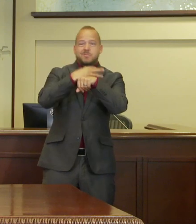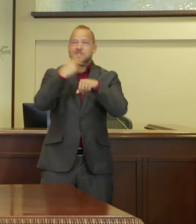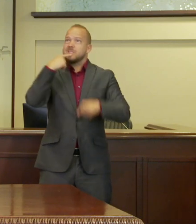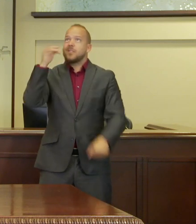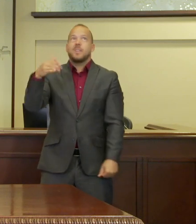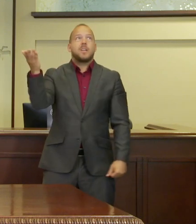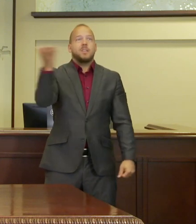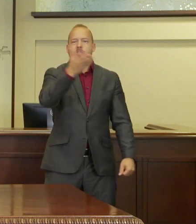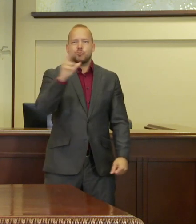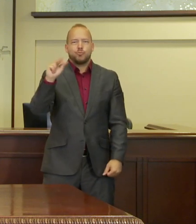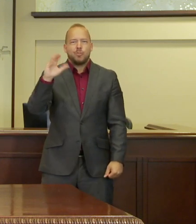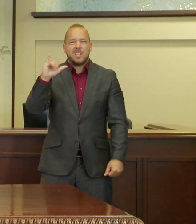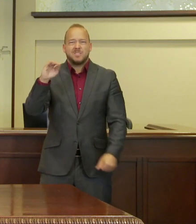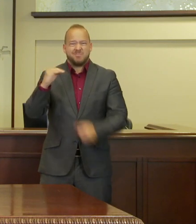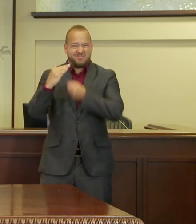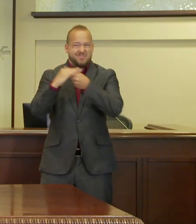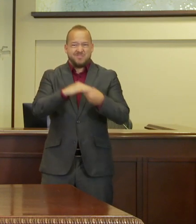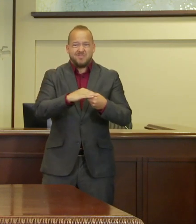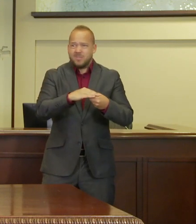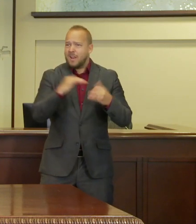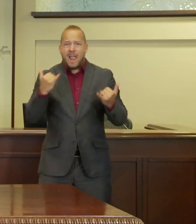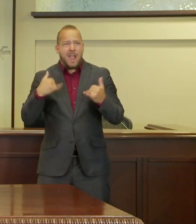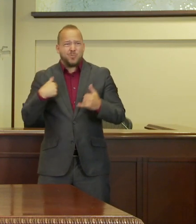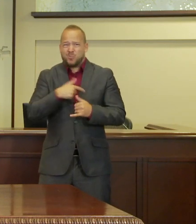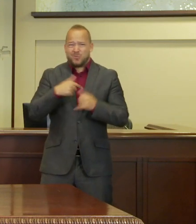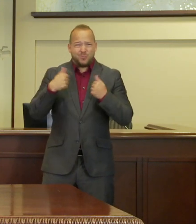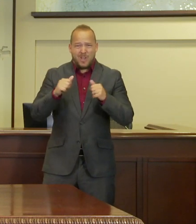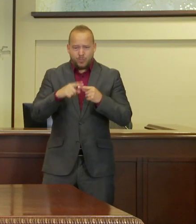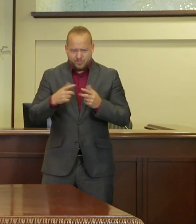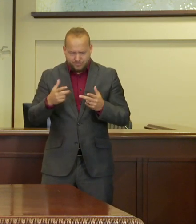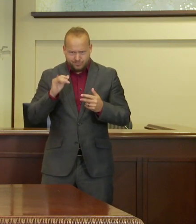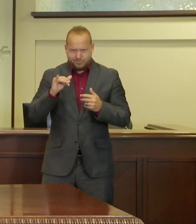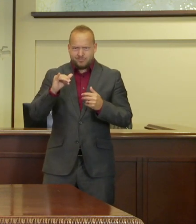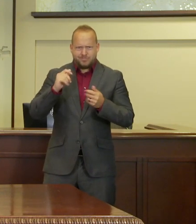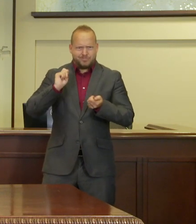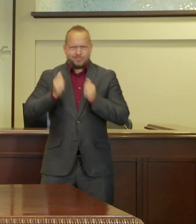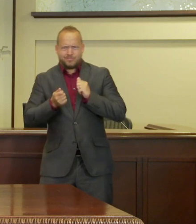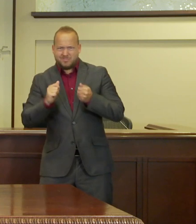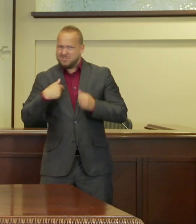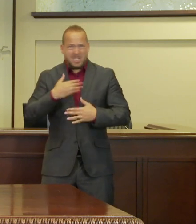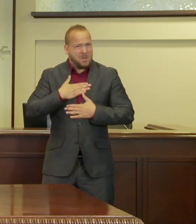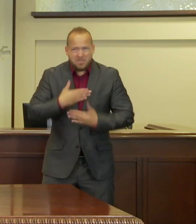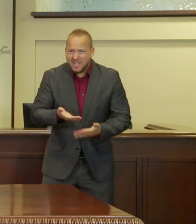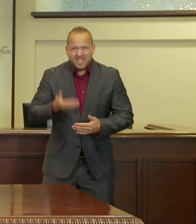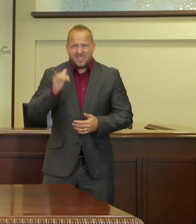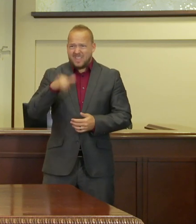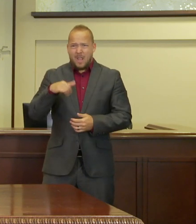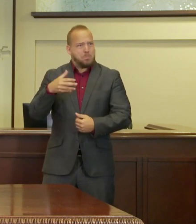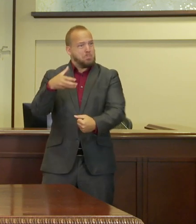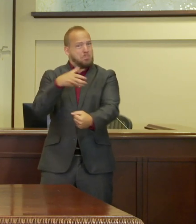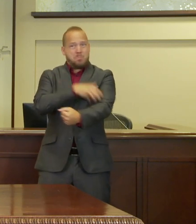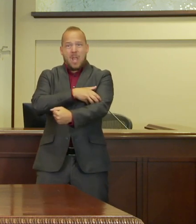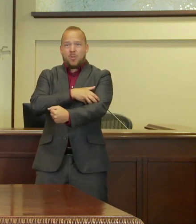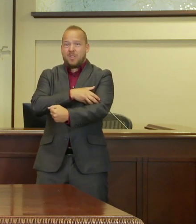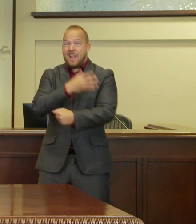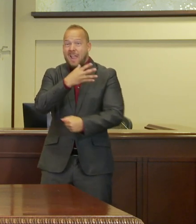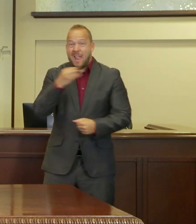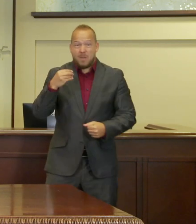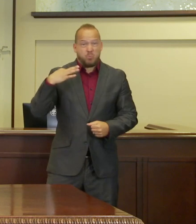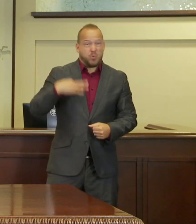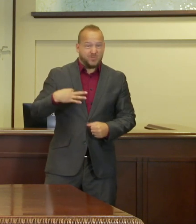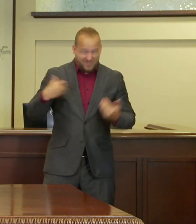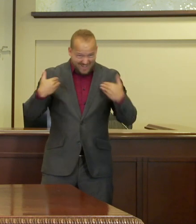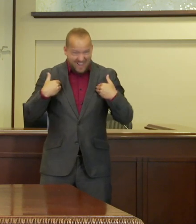includes for people like me being willing to cede both power and privilege. And so I would